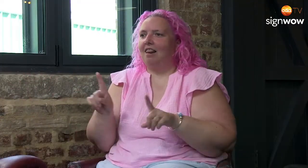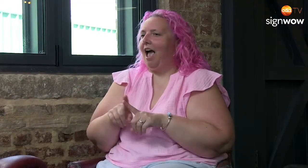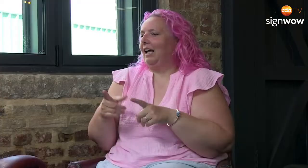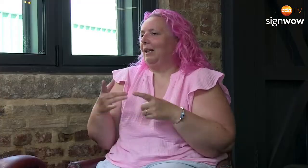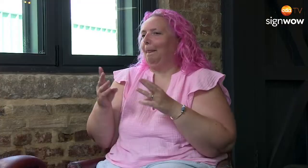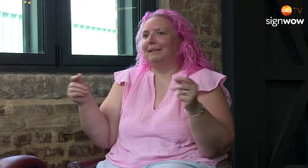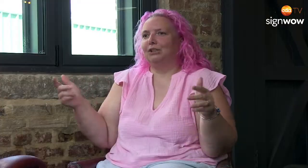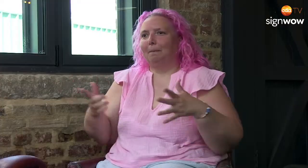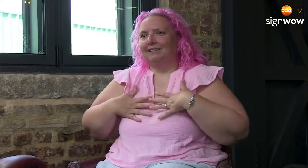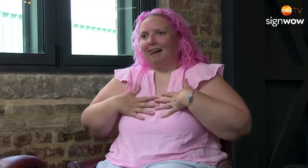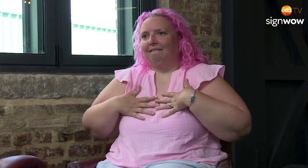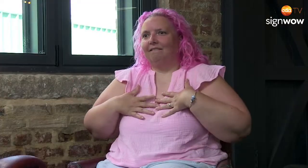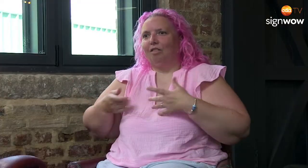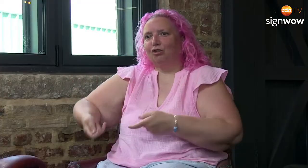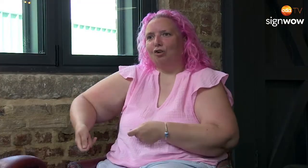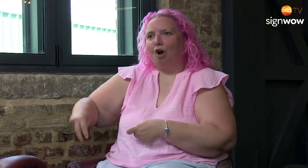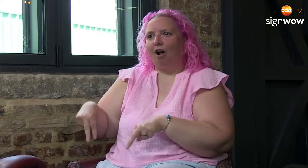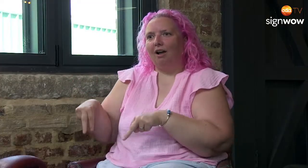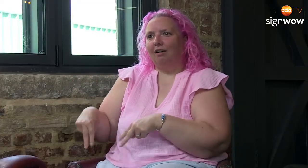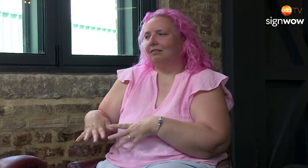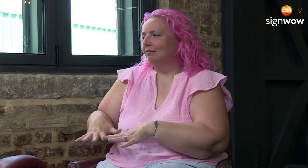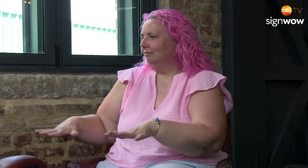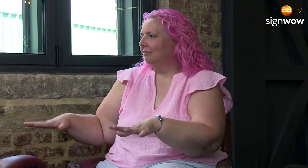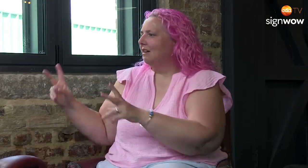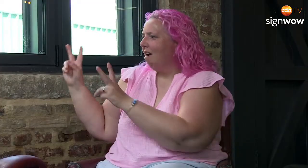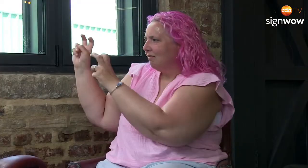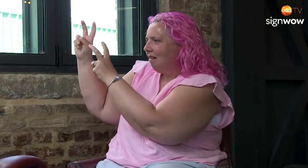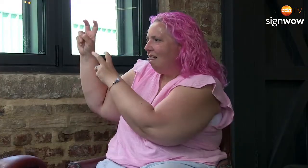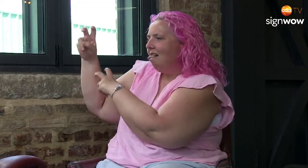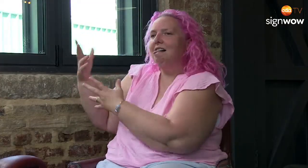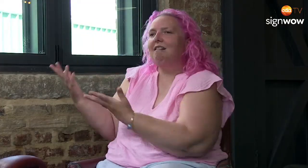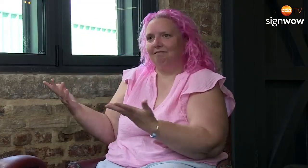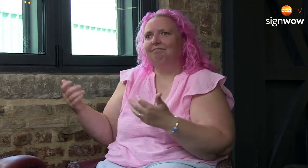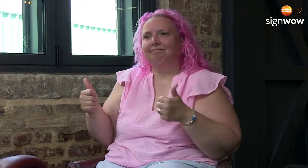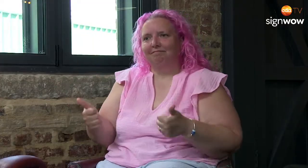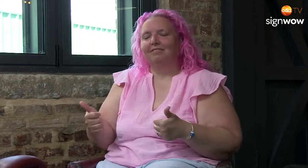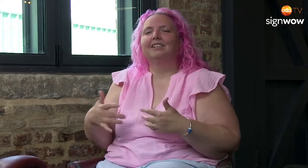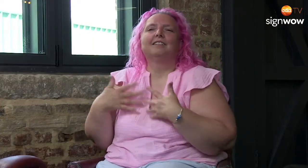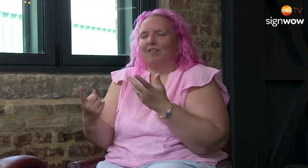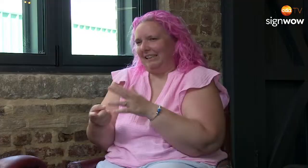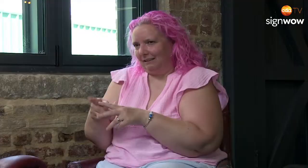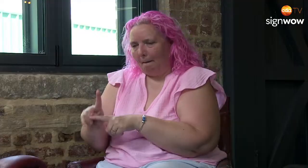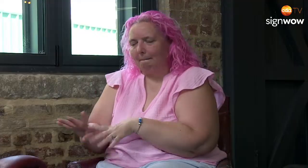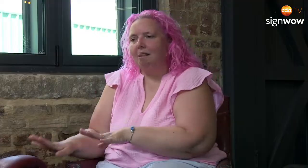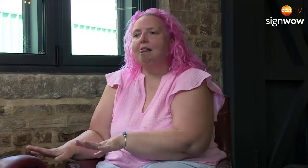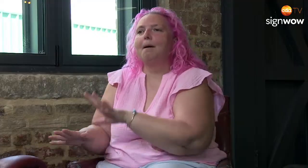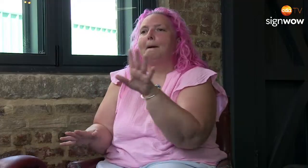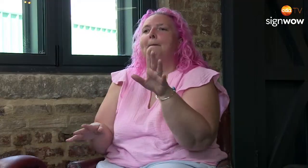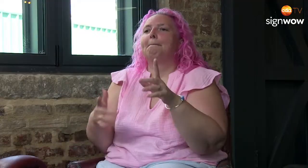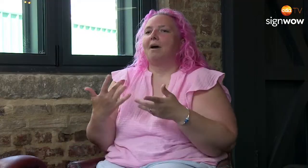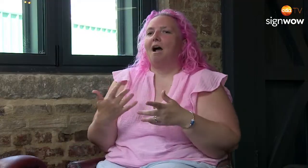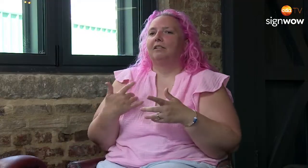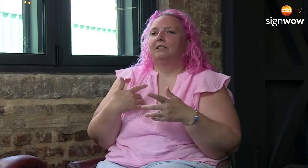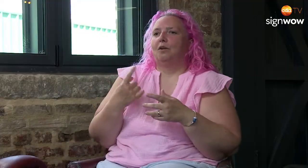there. You know, it's like I've got the beach to myself, and with the dog, there's a massive castle. Lovely. Oh, I just love